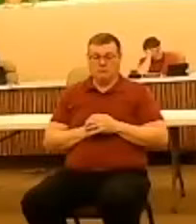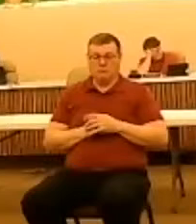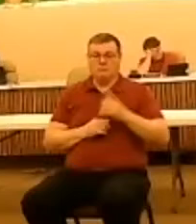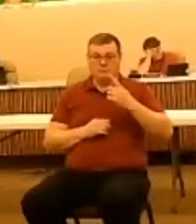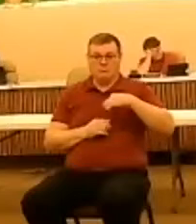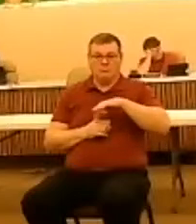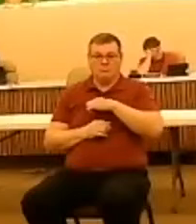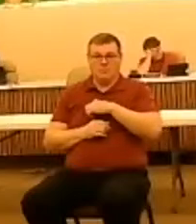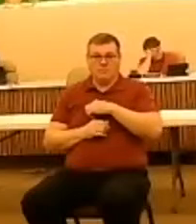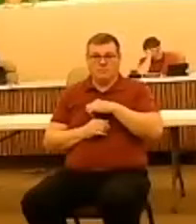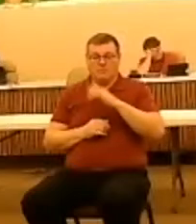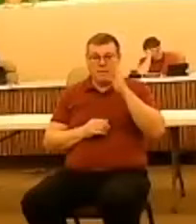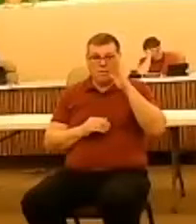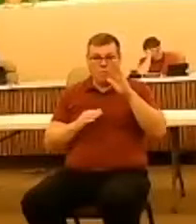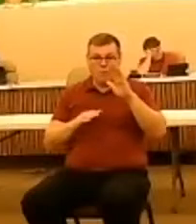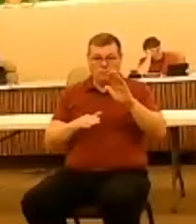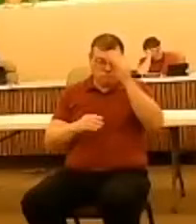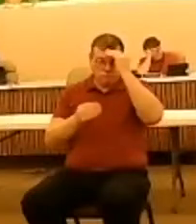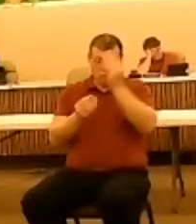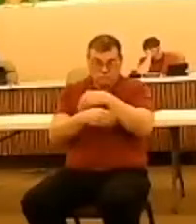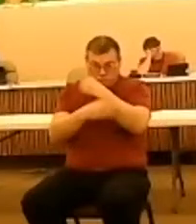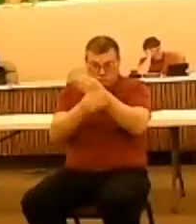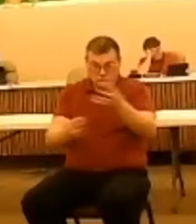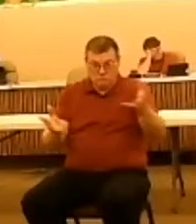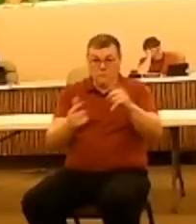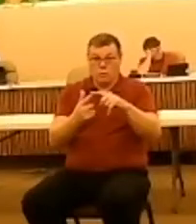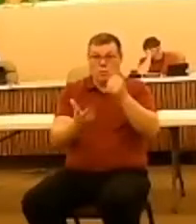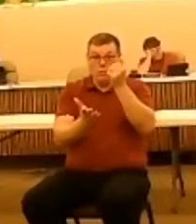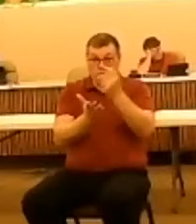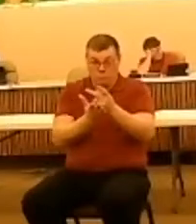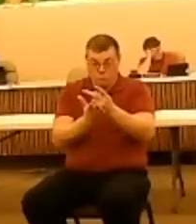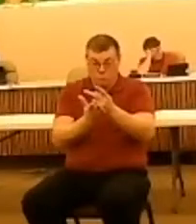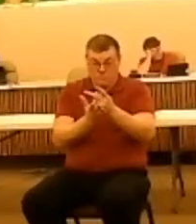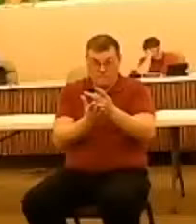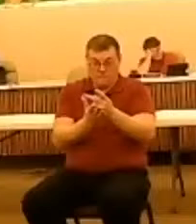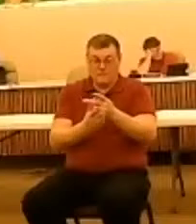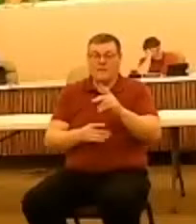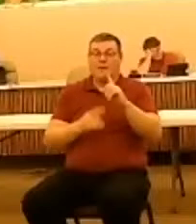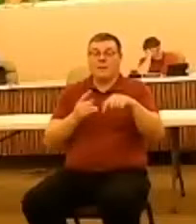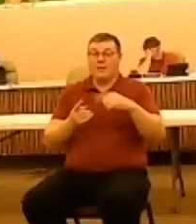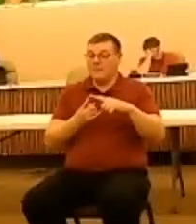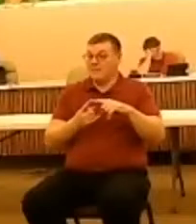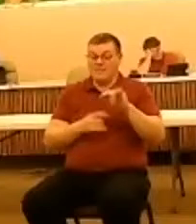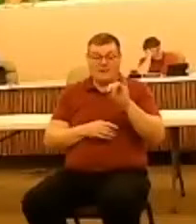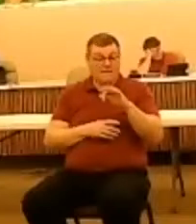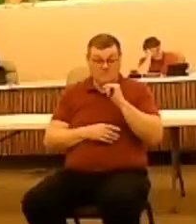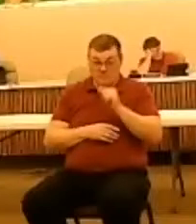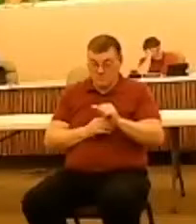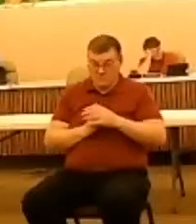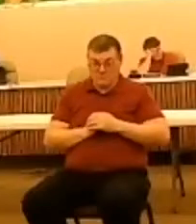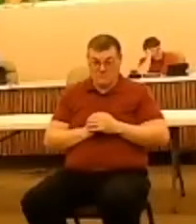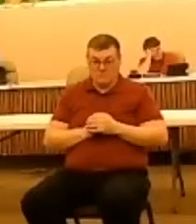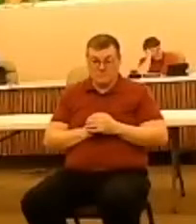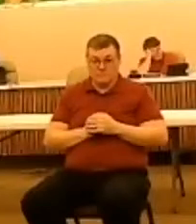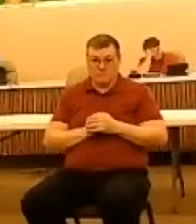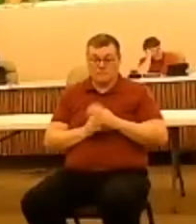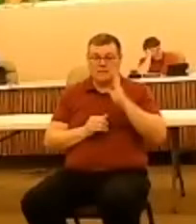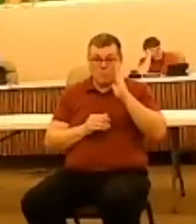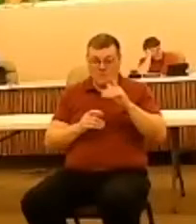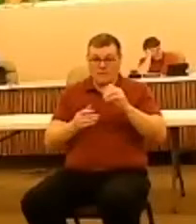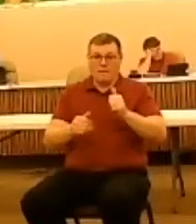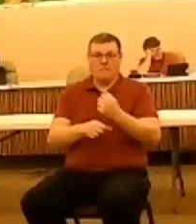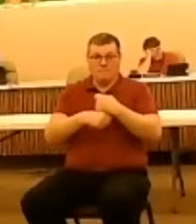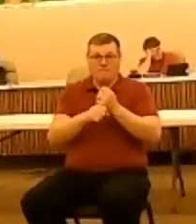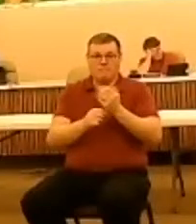we'll basically put the resolution on the table to approve as is, and if not, again, you can make a